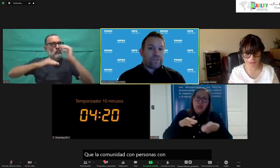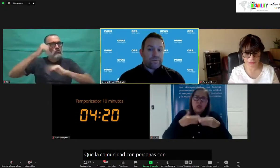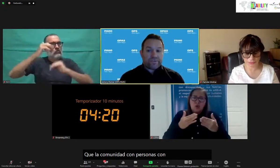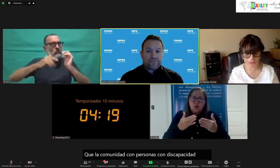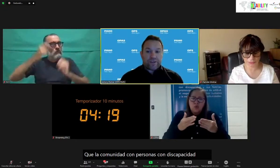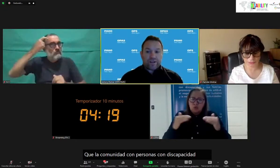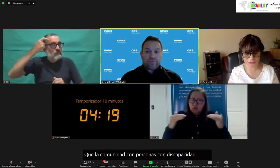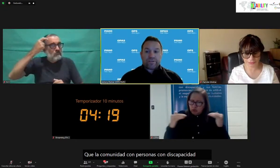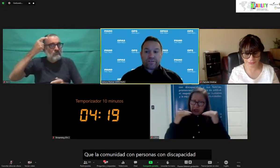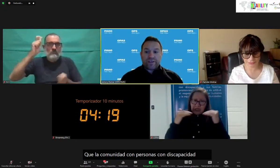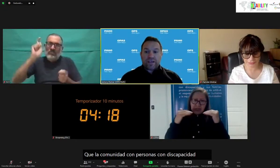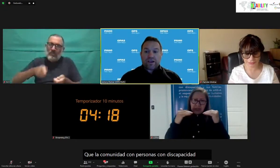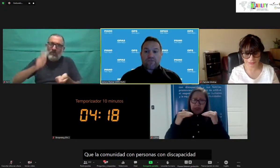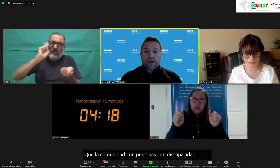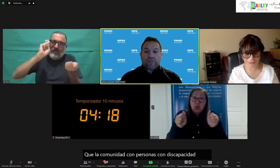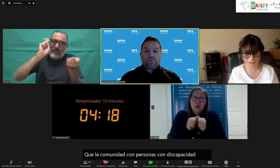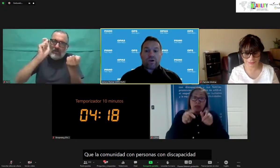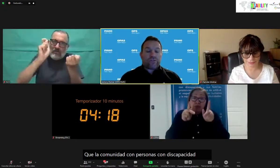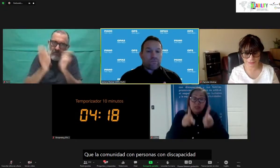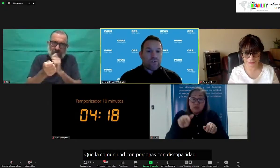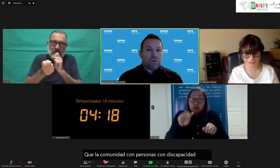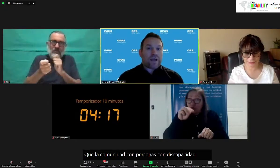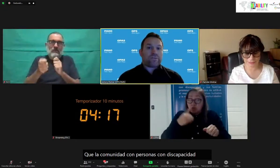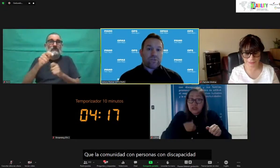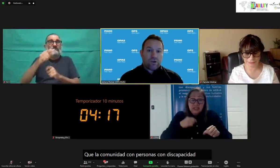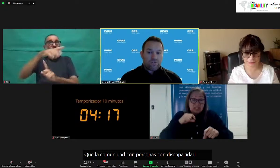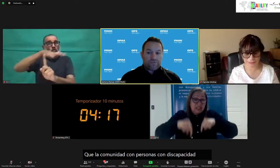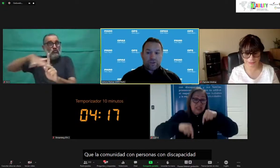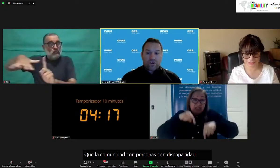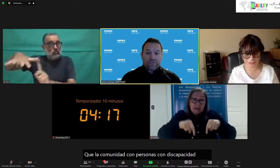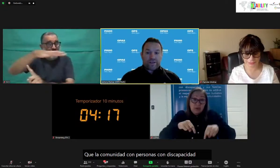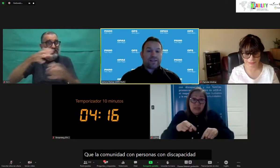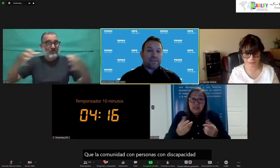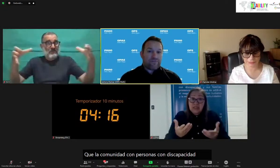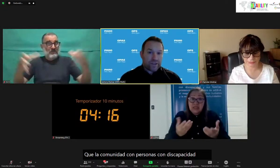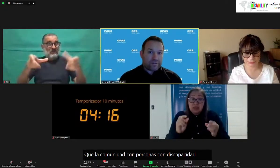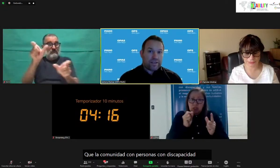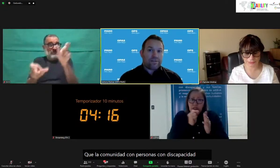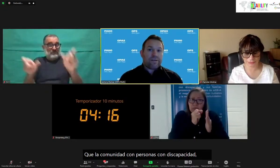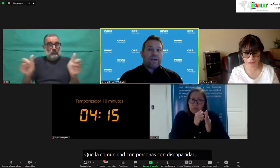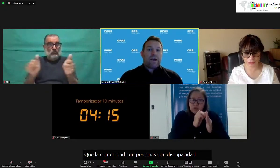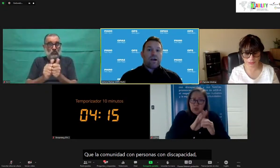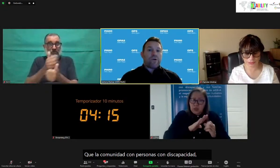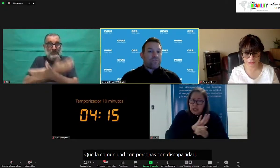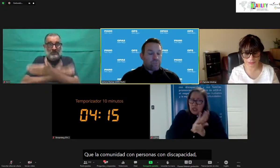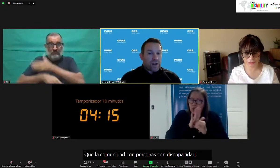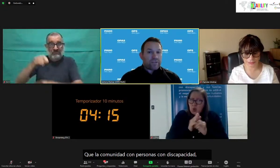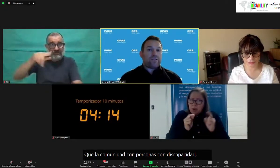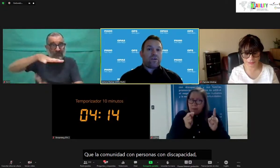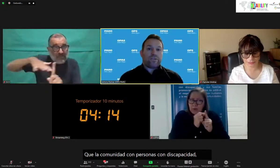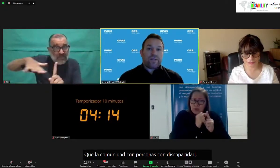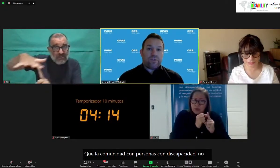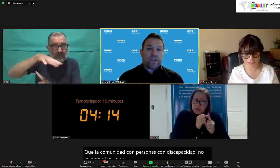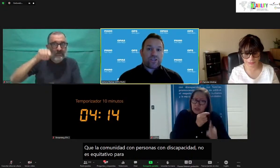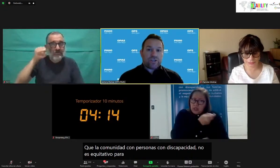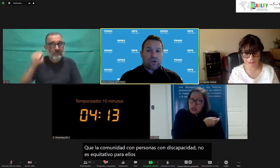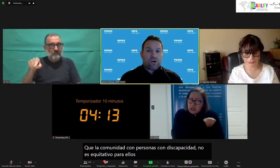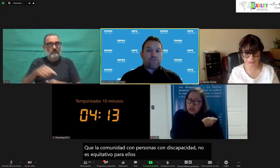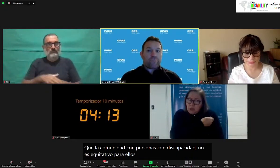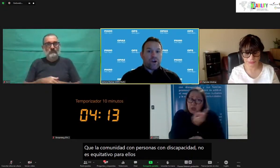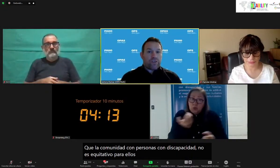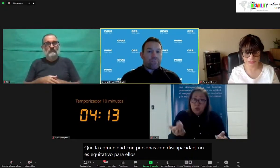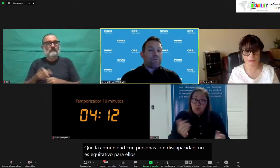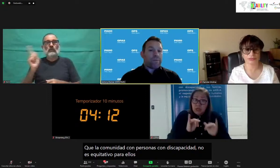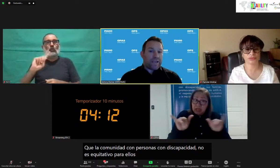covert specifically we're seeing around the world the roll out of the kobit 19 vaccine as well as the continuation